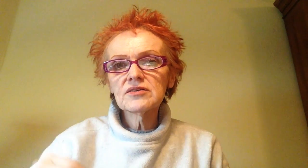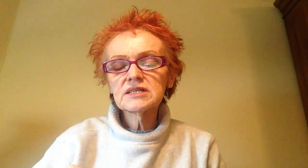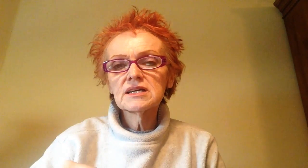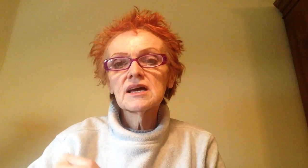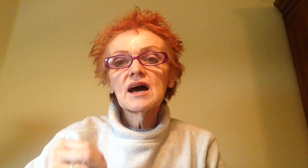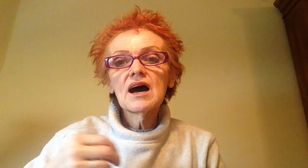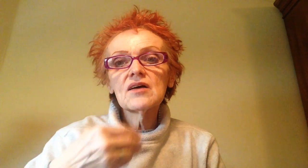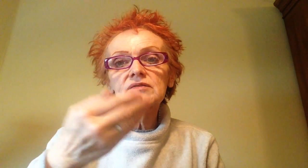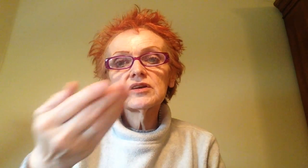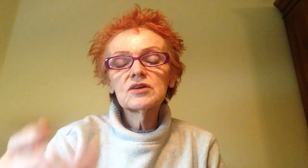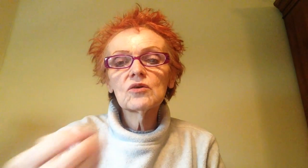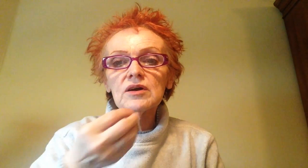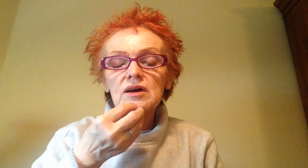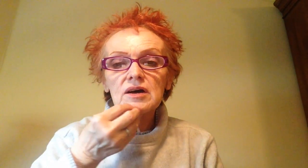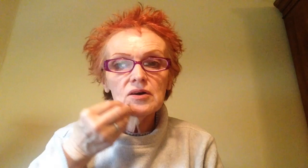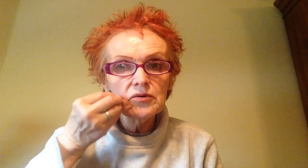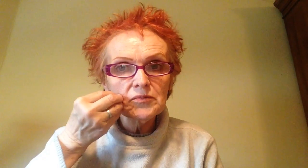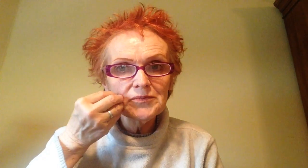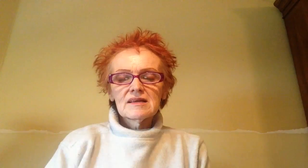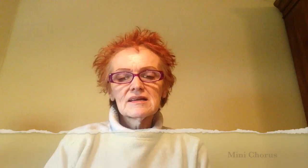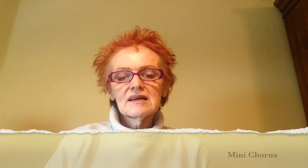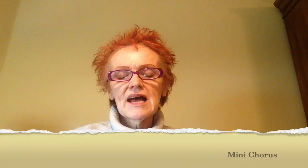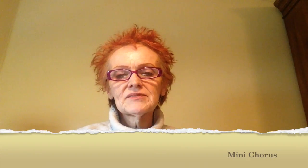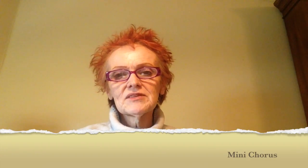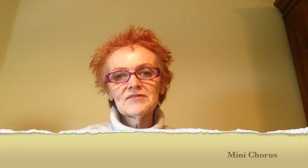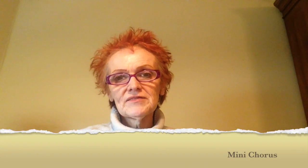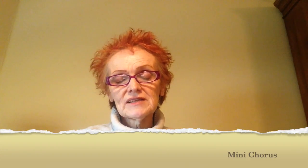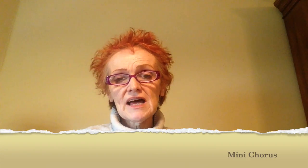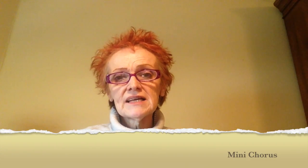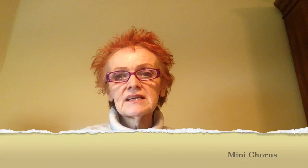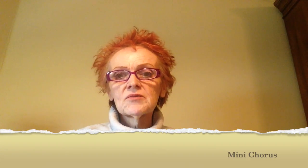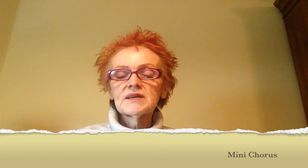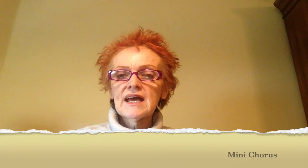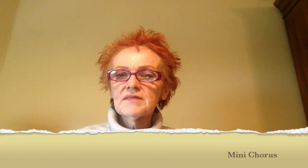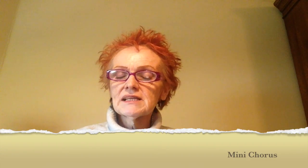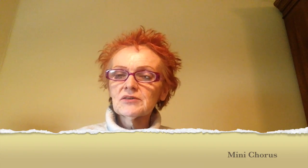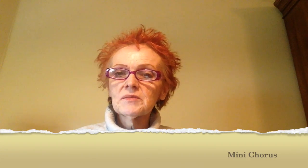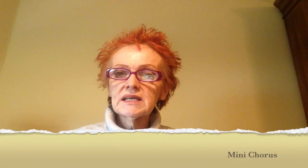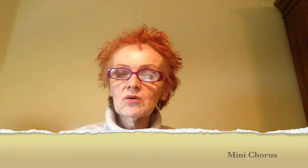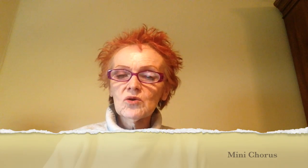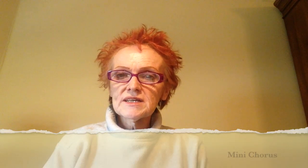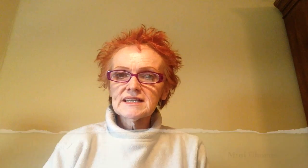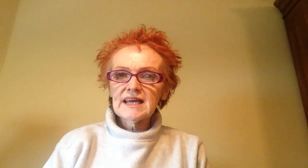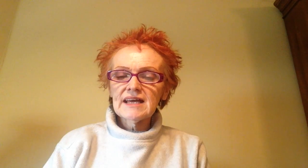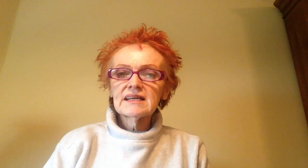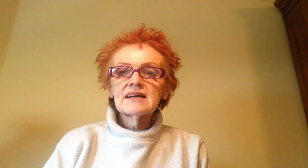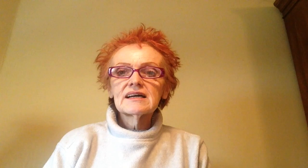heart of your home. After the fifth line, we have the little mini chorus again,